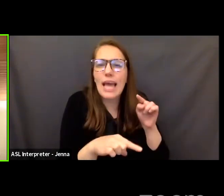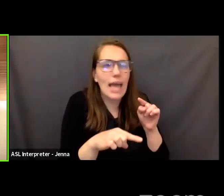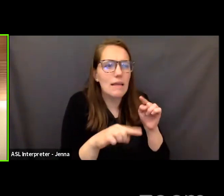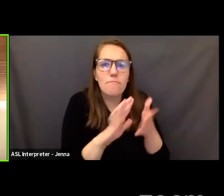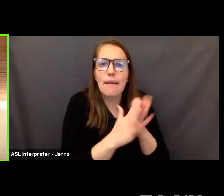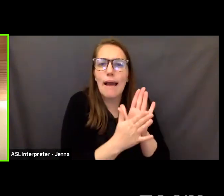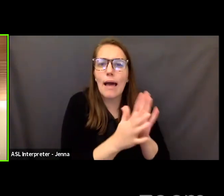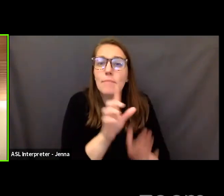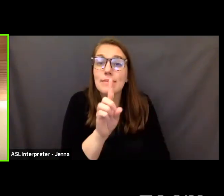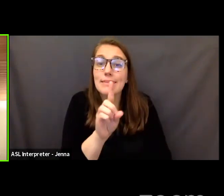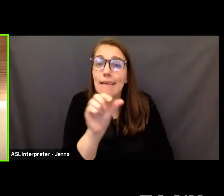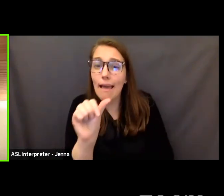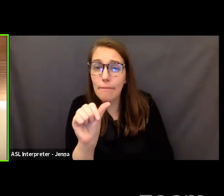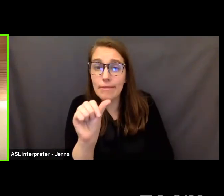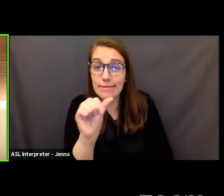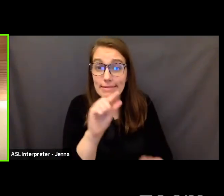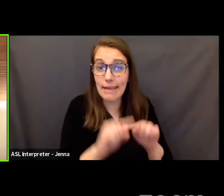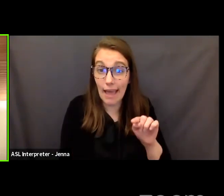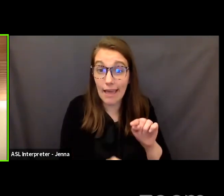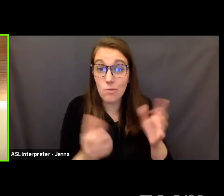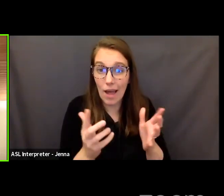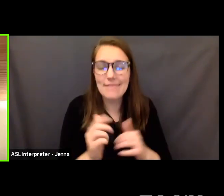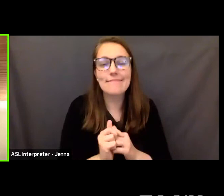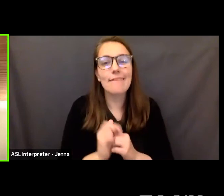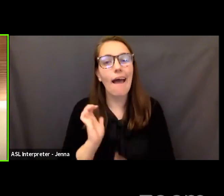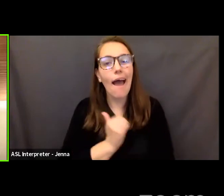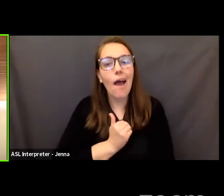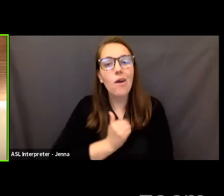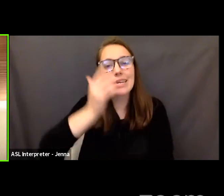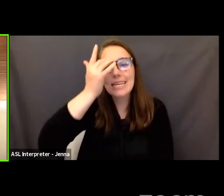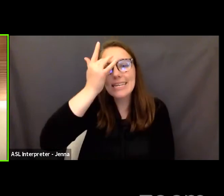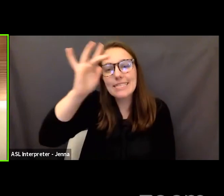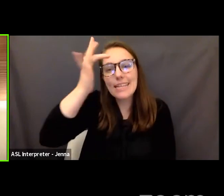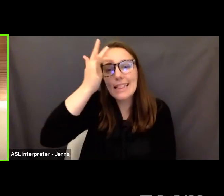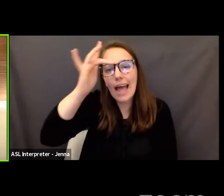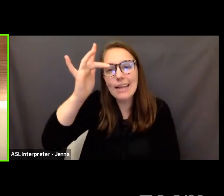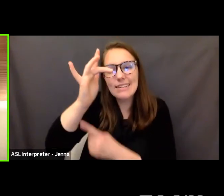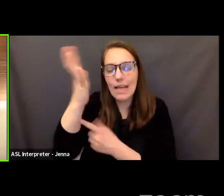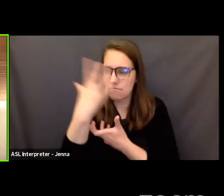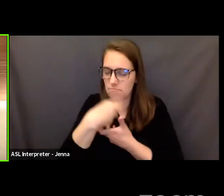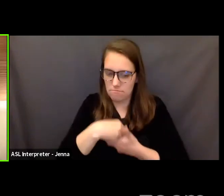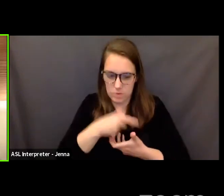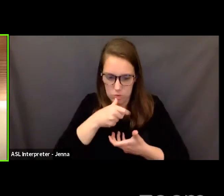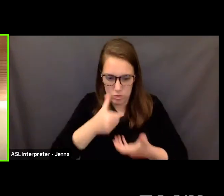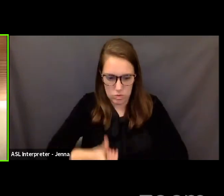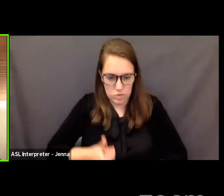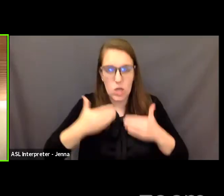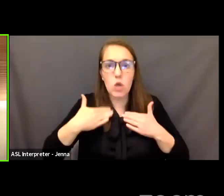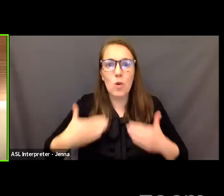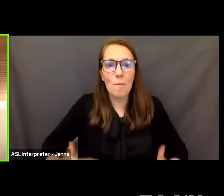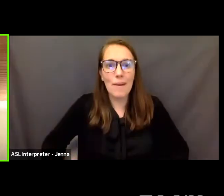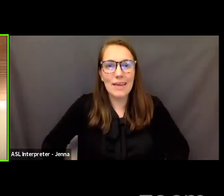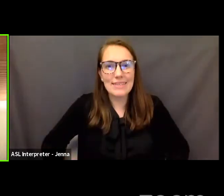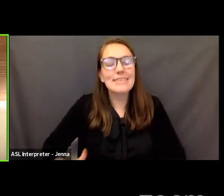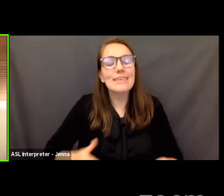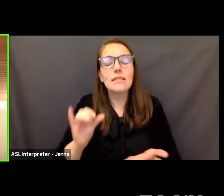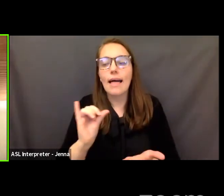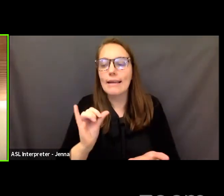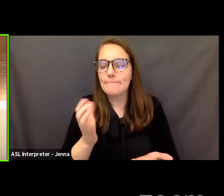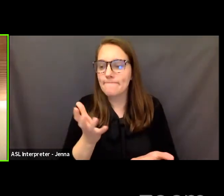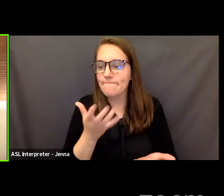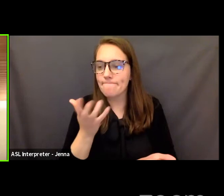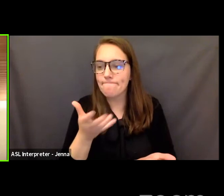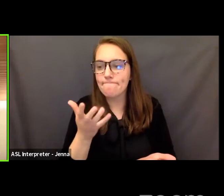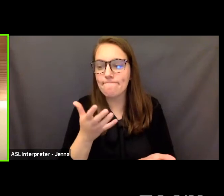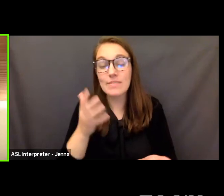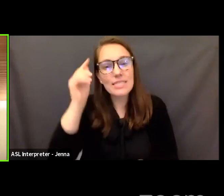human being. Our intellectual faculties are integral to our nature. It would be like saying, for Aquinas, it'd be like saying